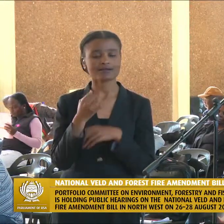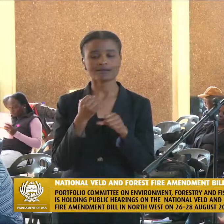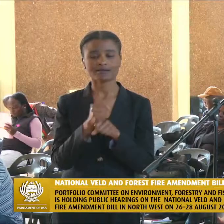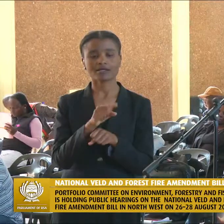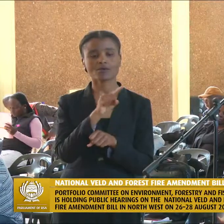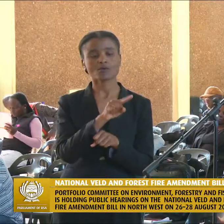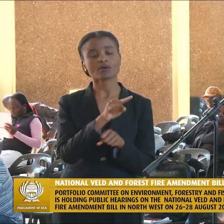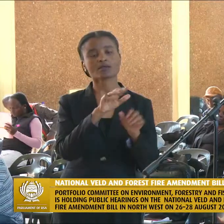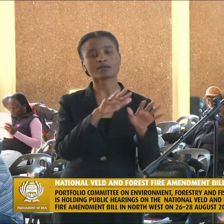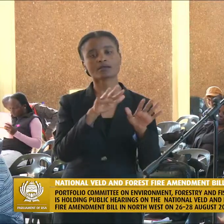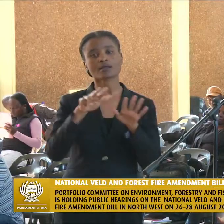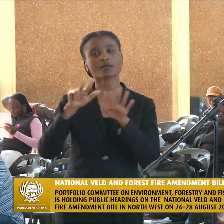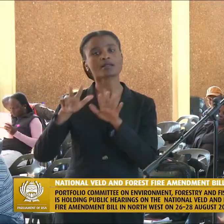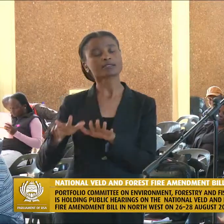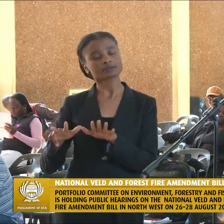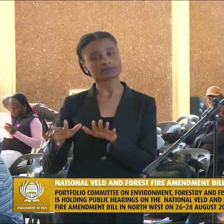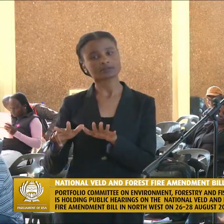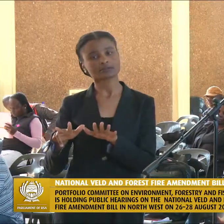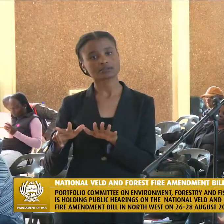1998